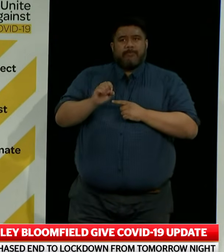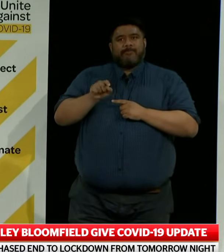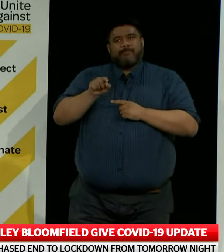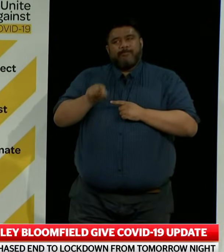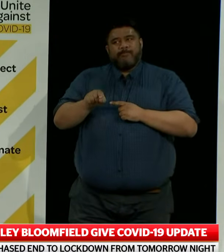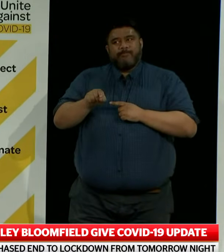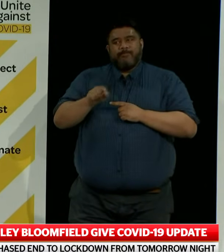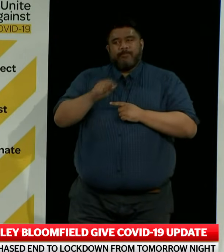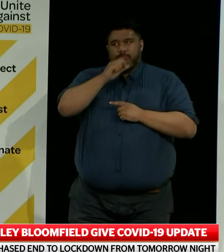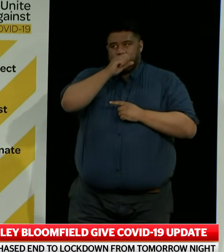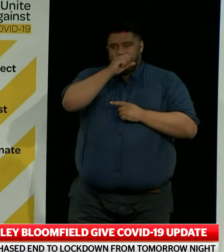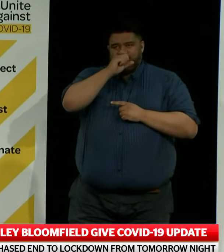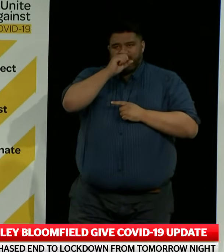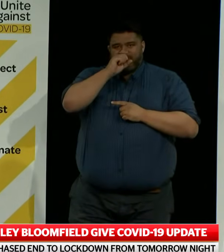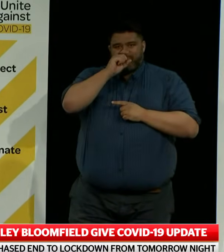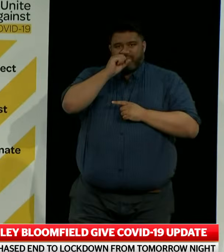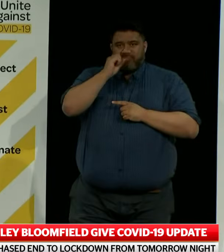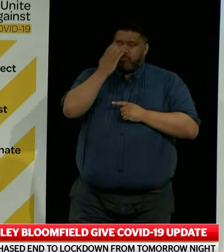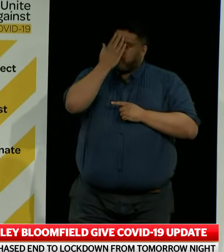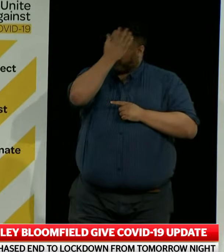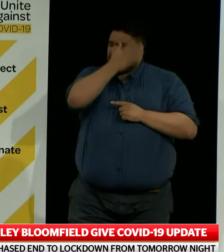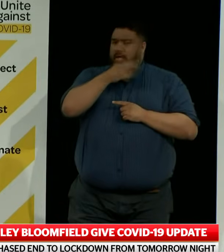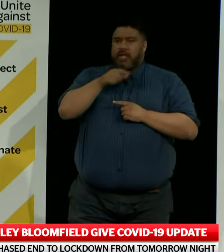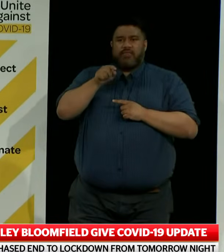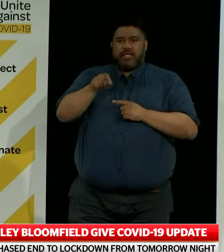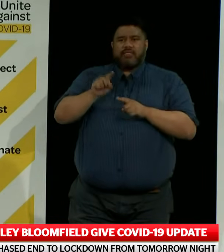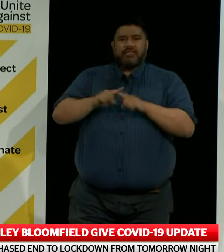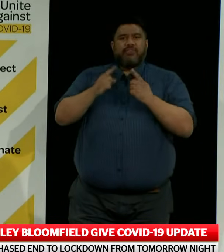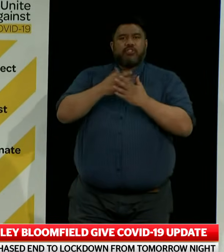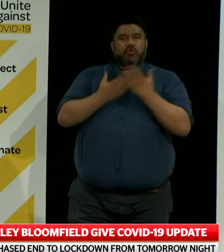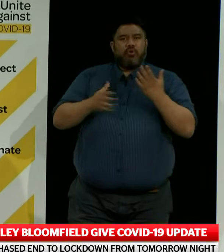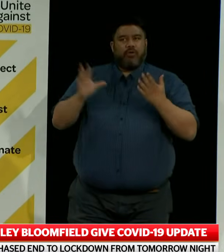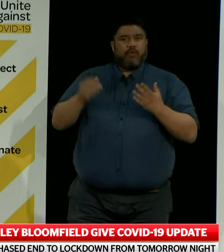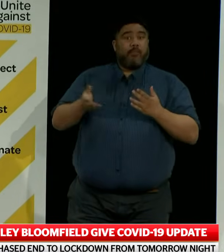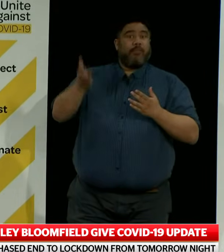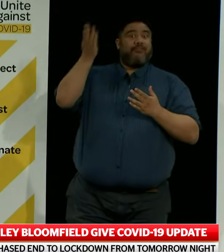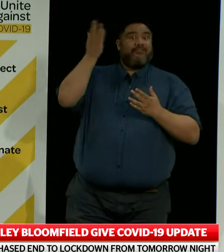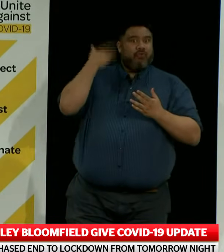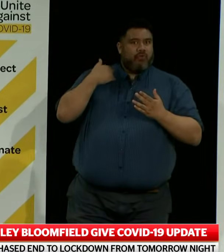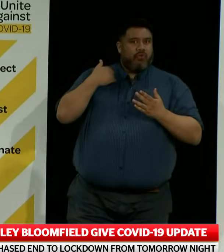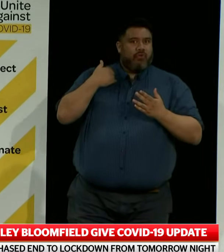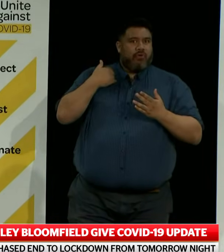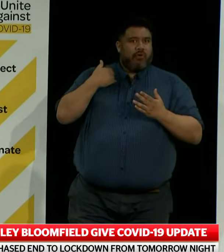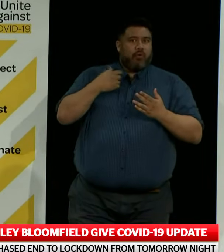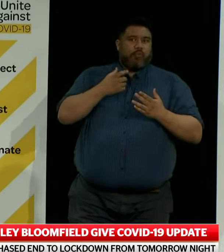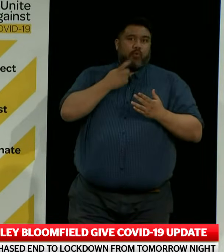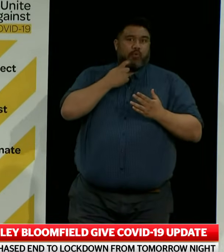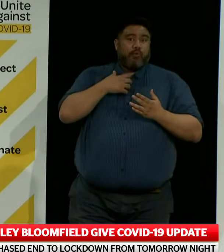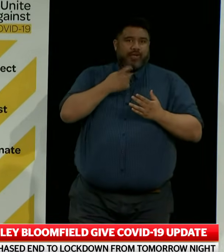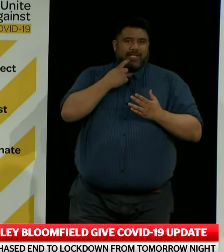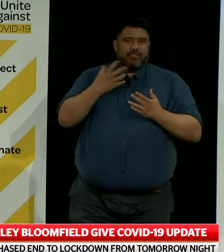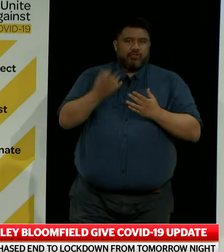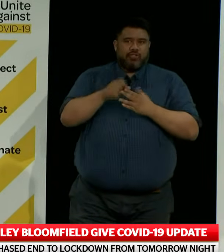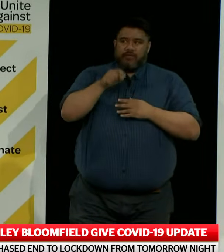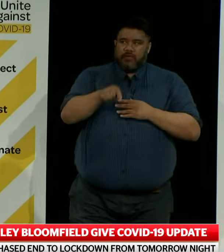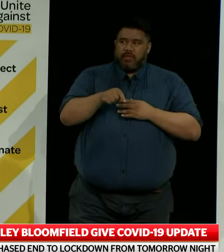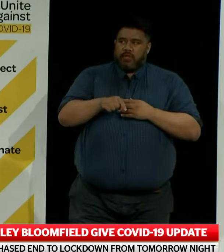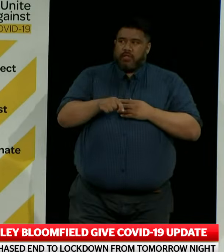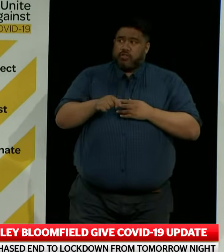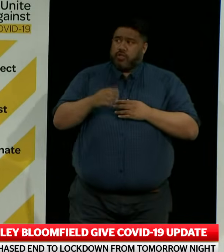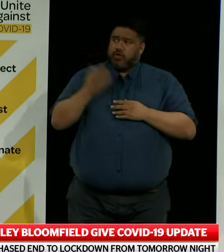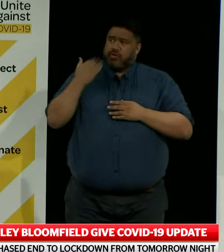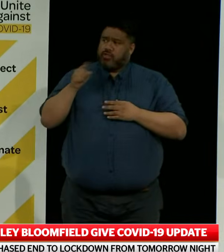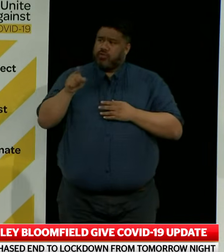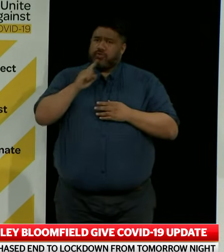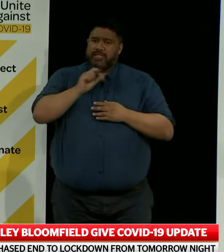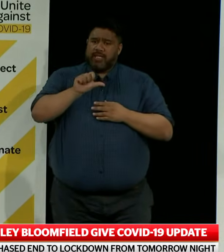same impact as what it may have been previously when we had no other layer of protection. You said that 90% in Waikato might have seen